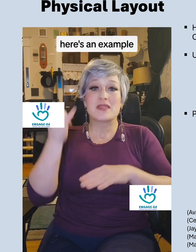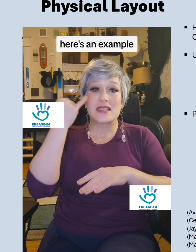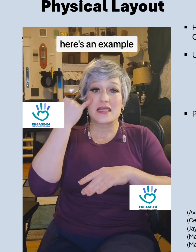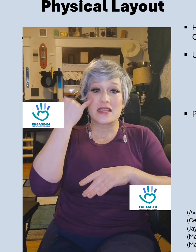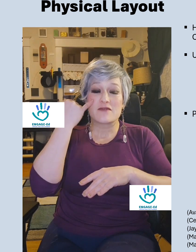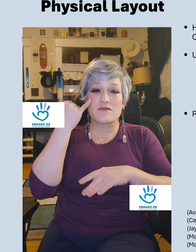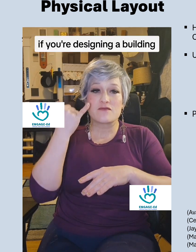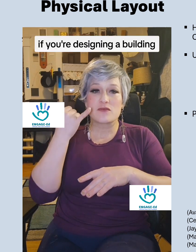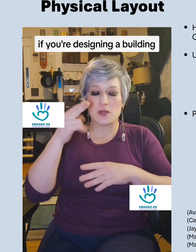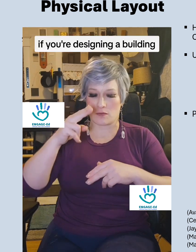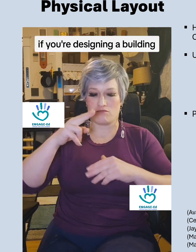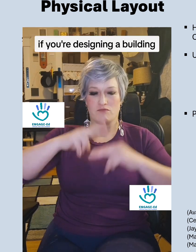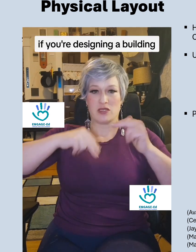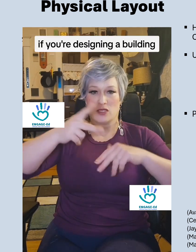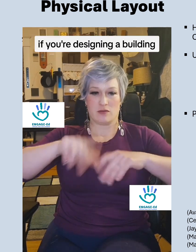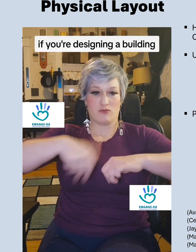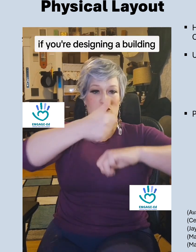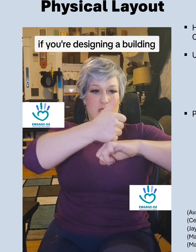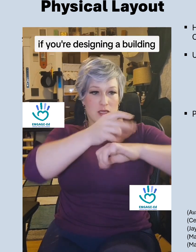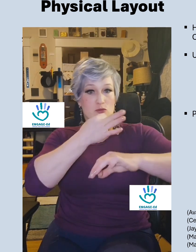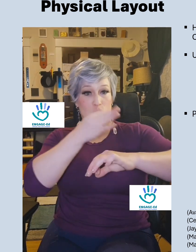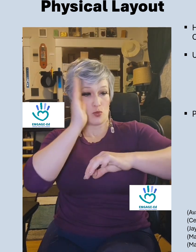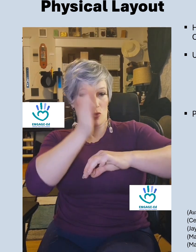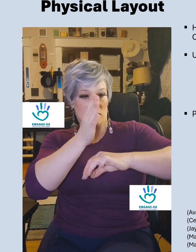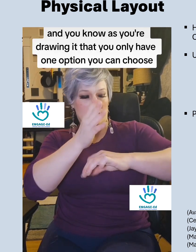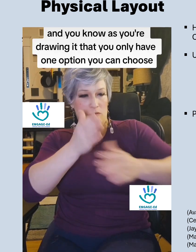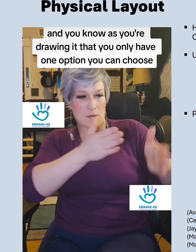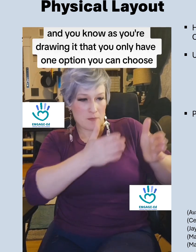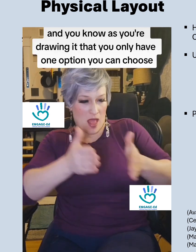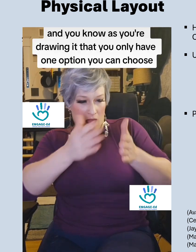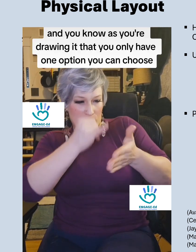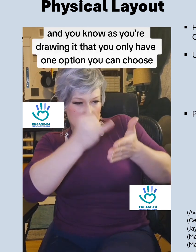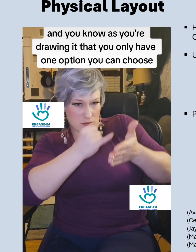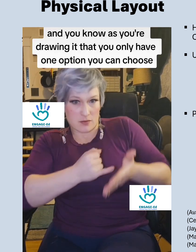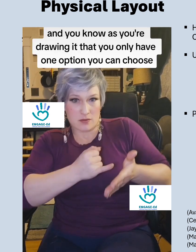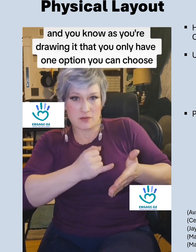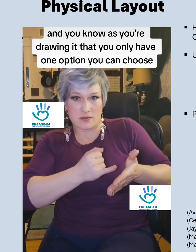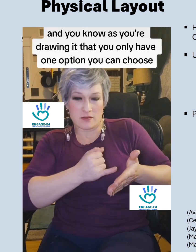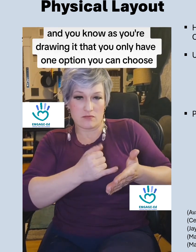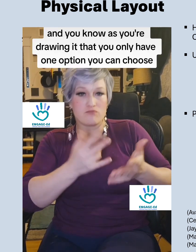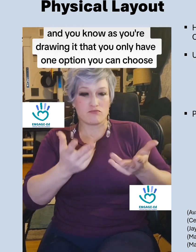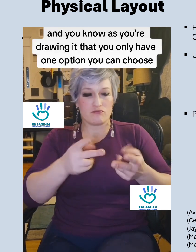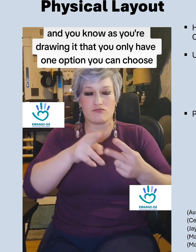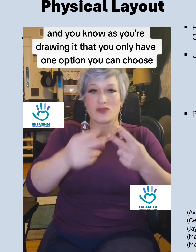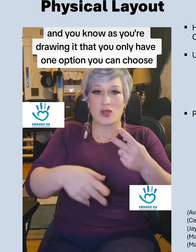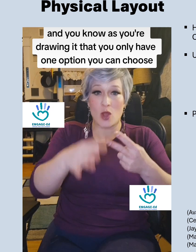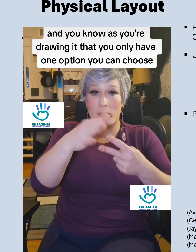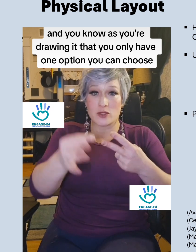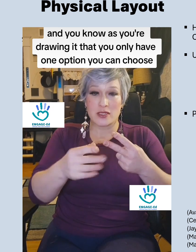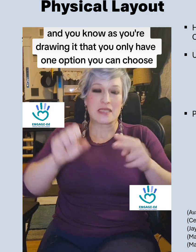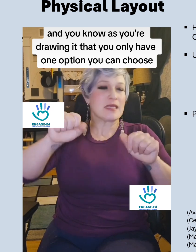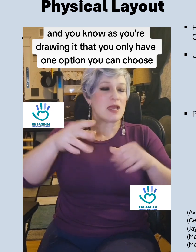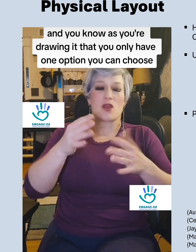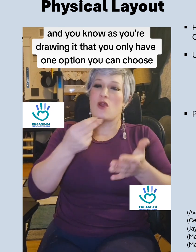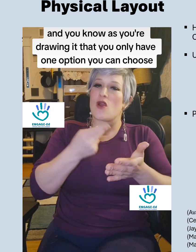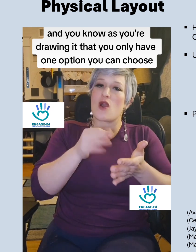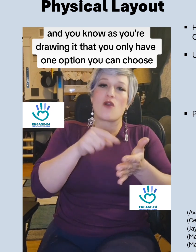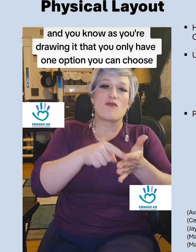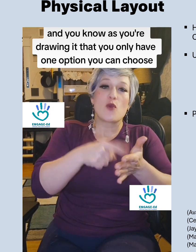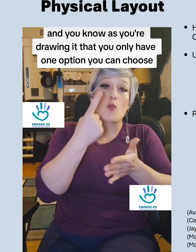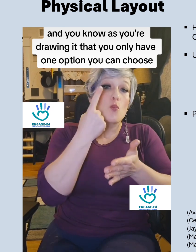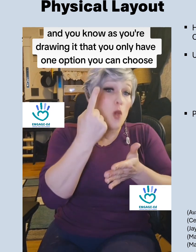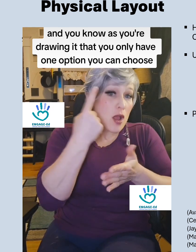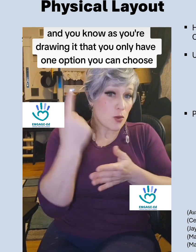example. If you're designing a building and you know as you're drawing it that you only